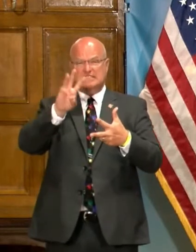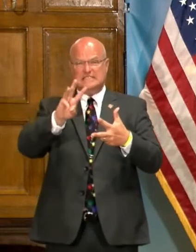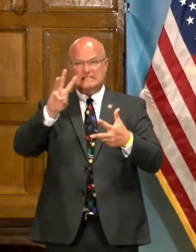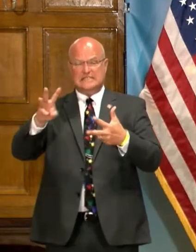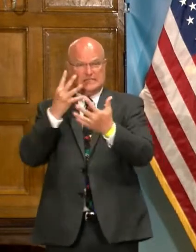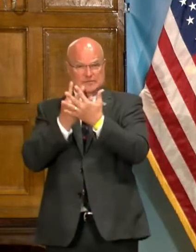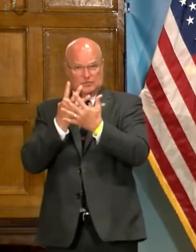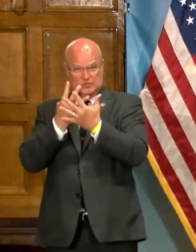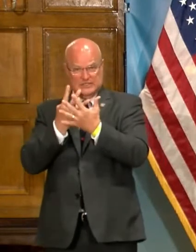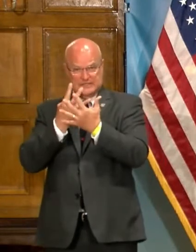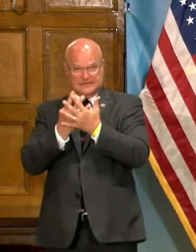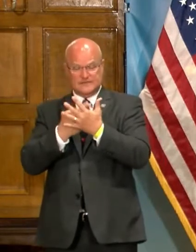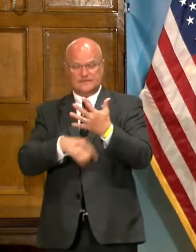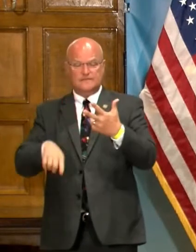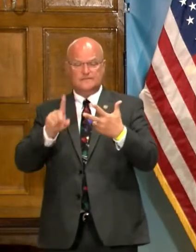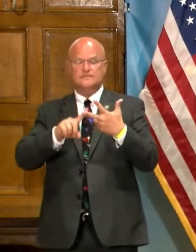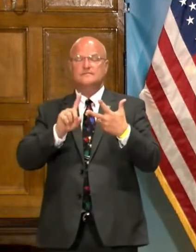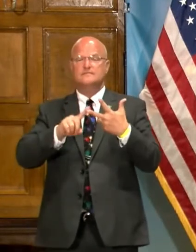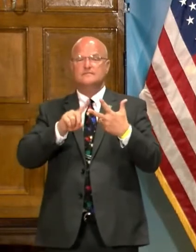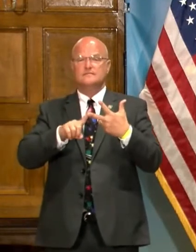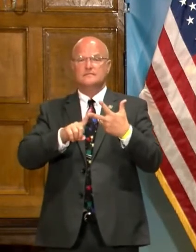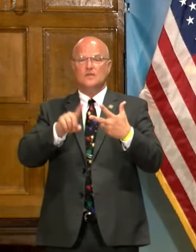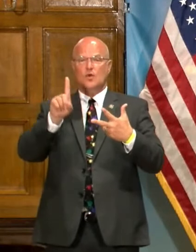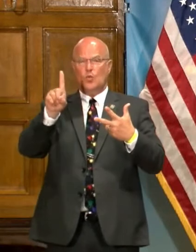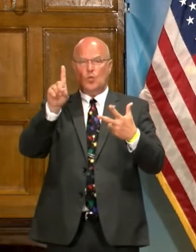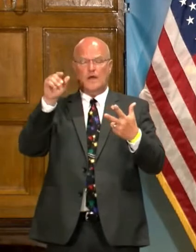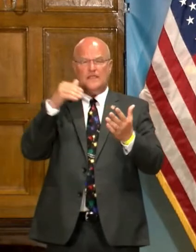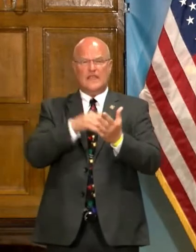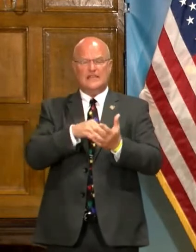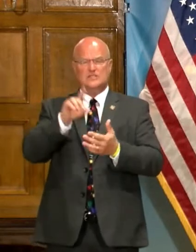are in correctional facilities, and then